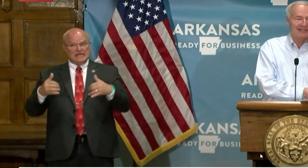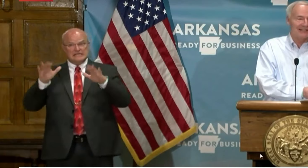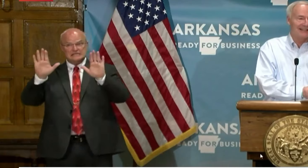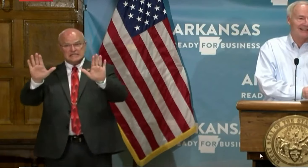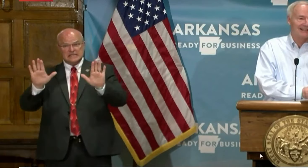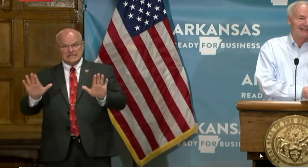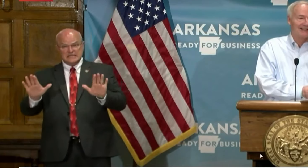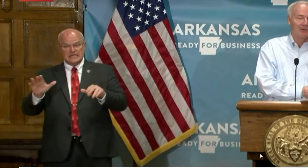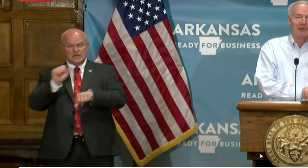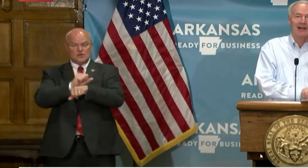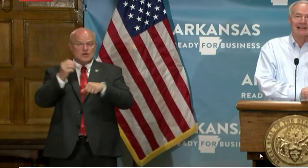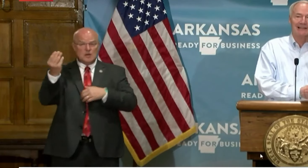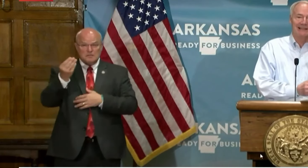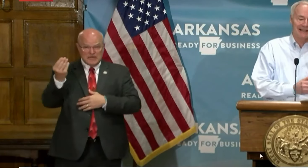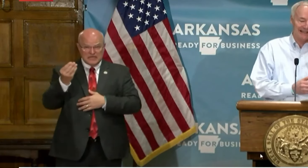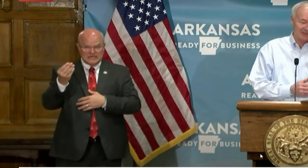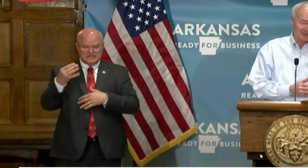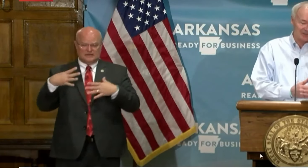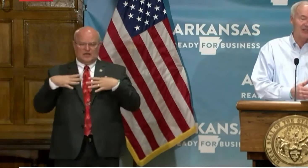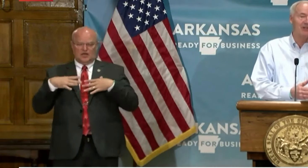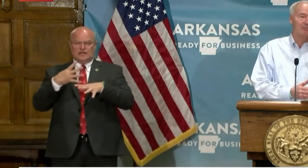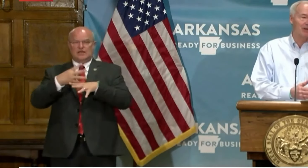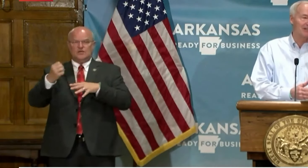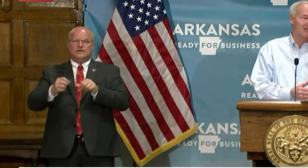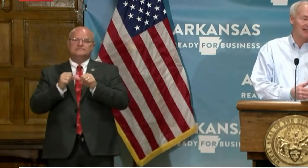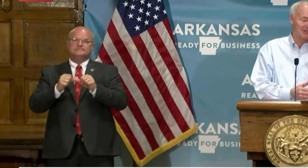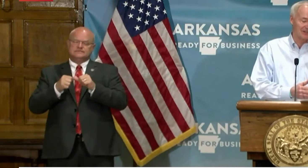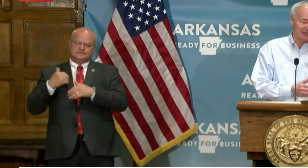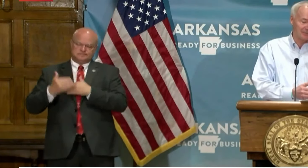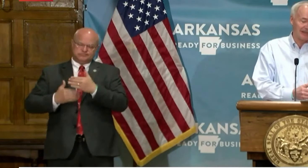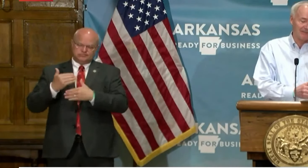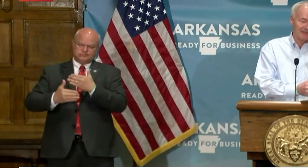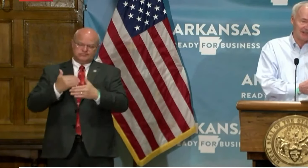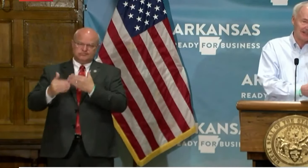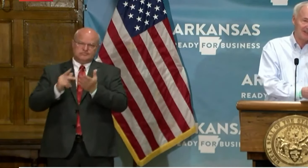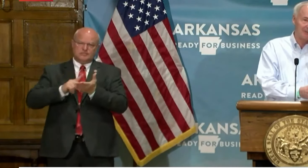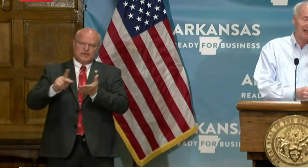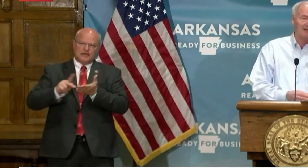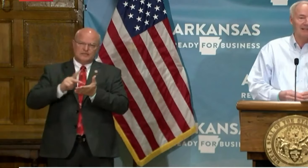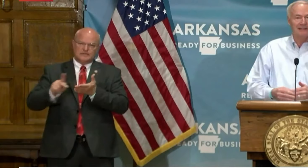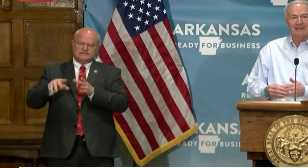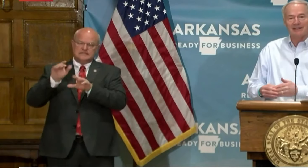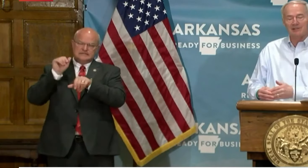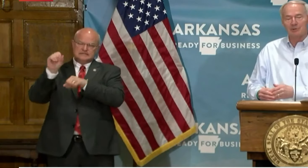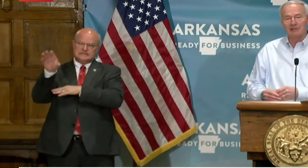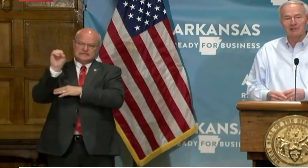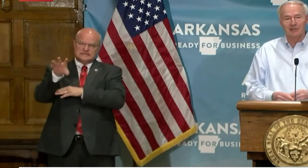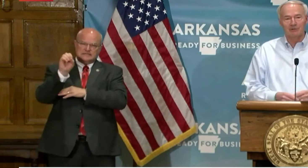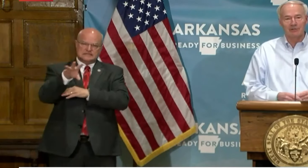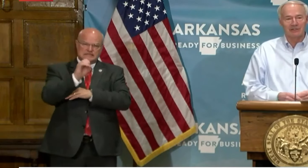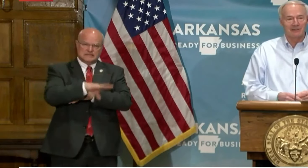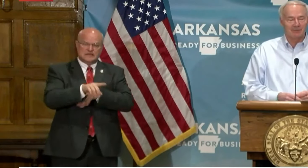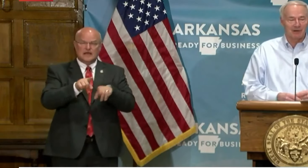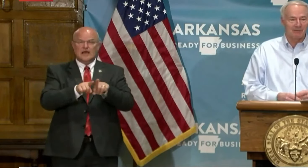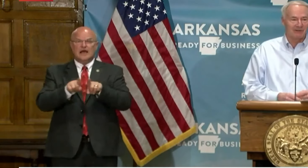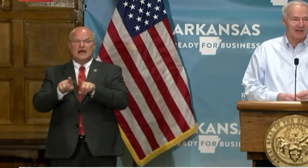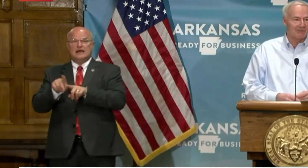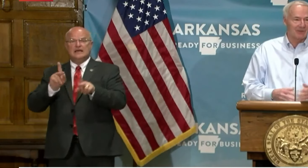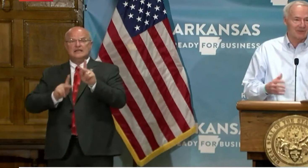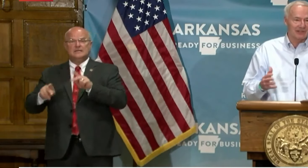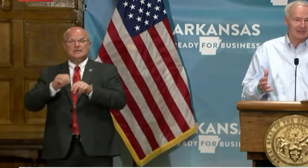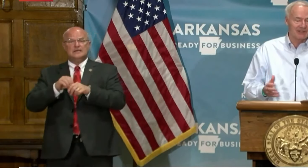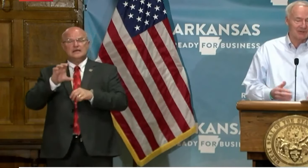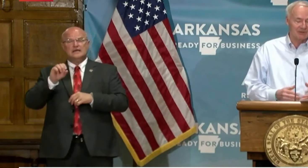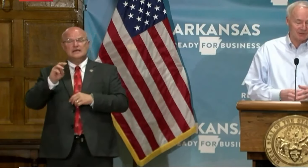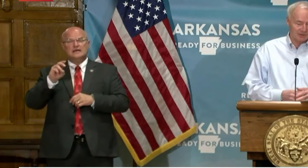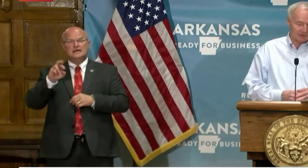and Monday over the holiday to continue to process these payments and get them out, as well as those in the Department of